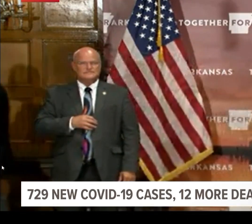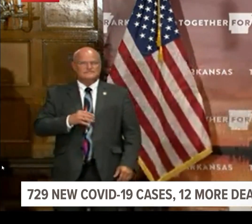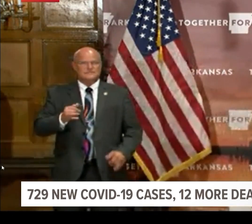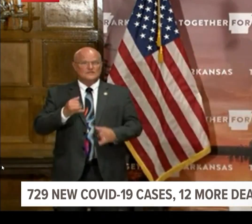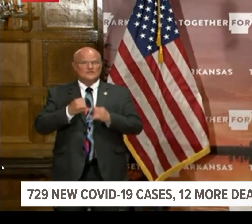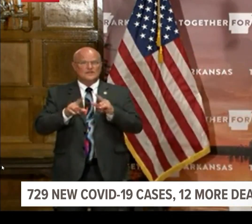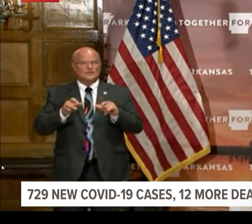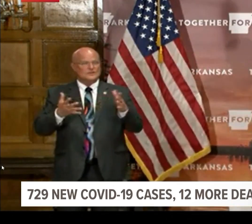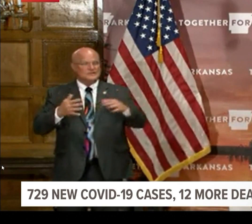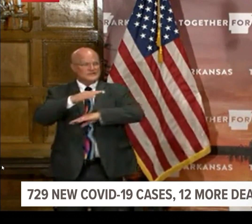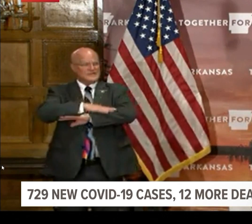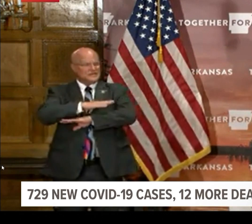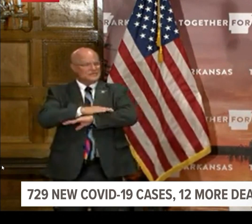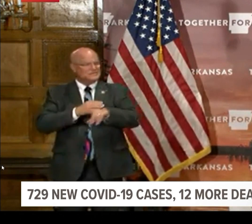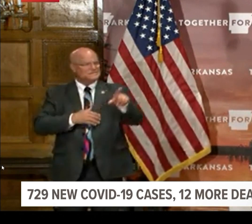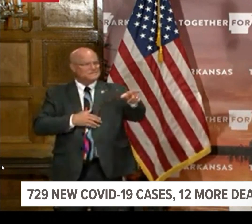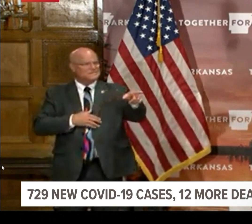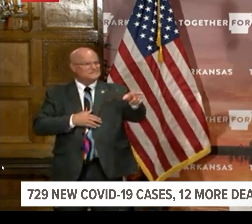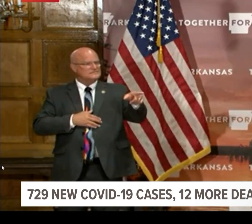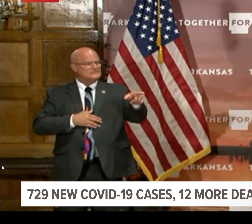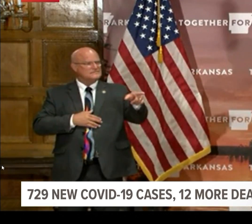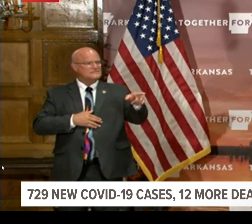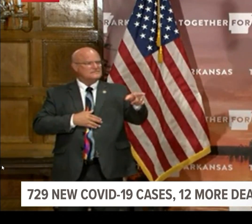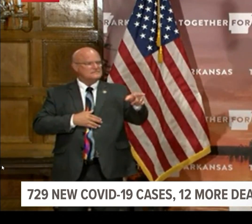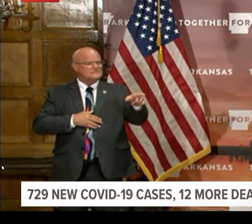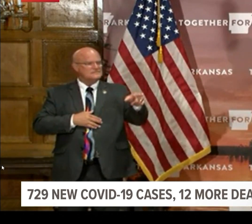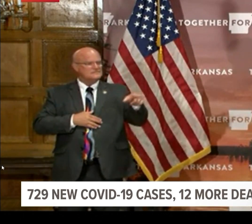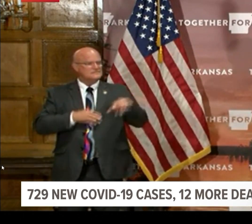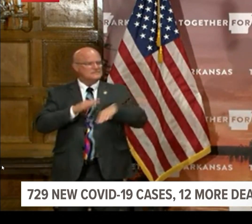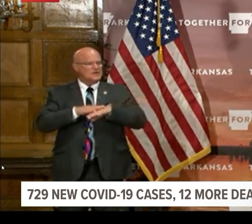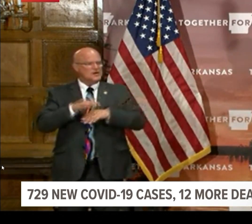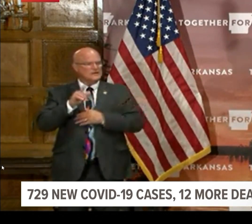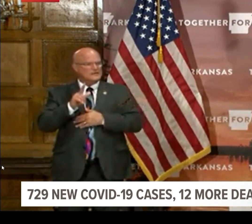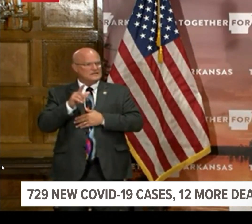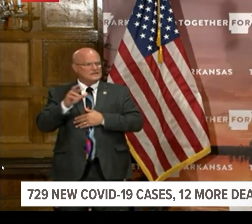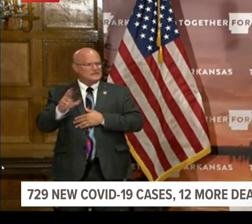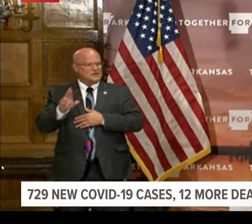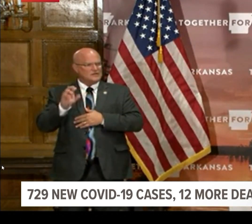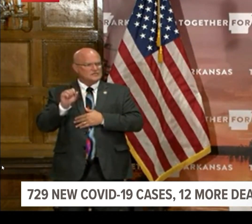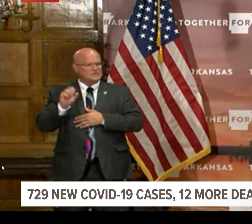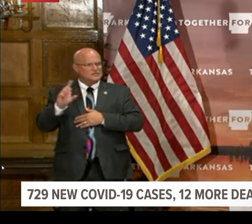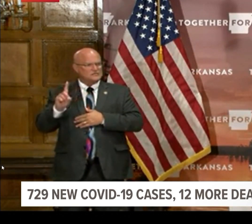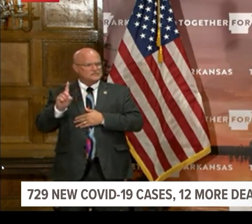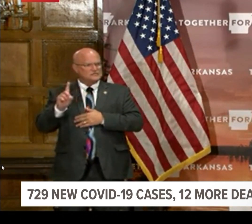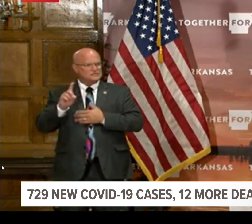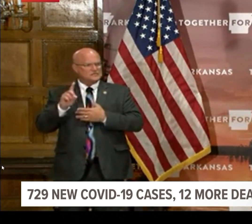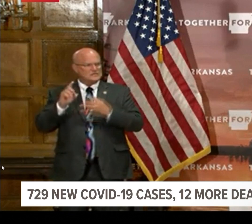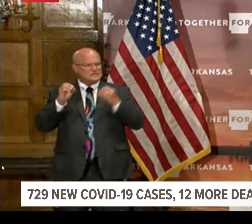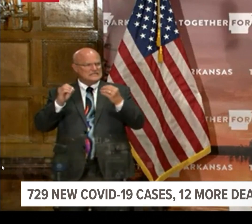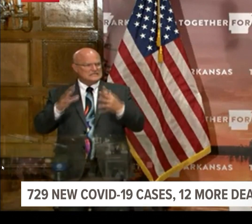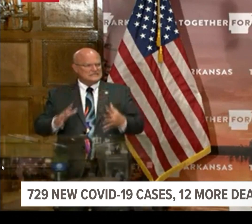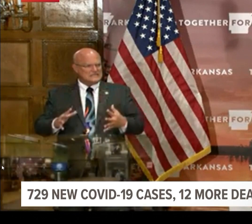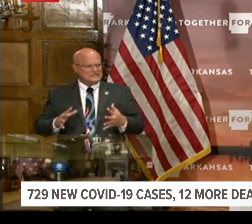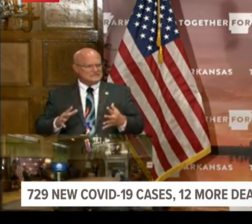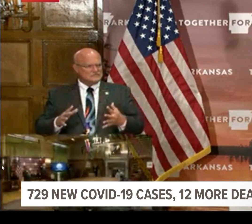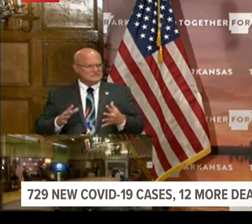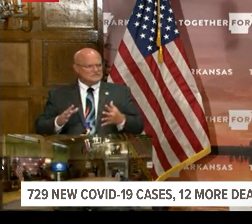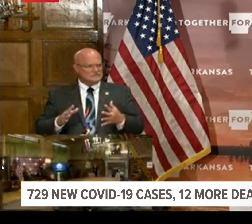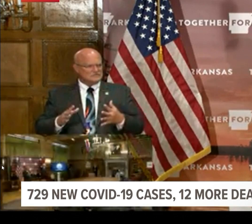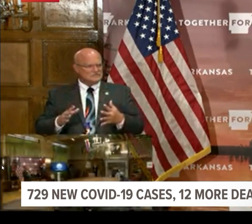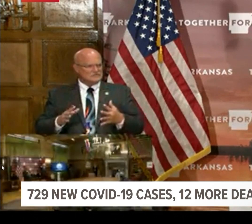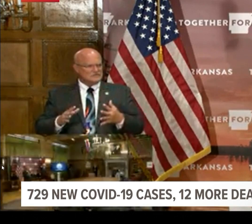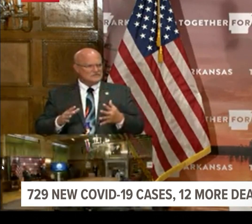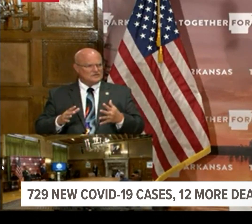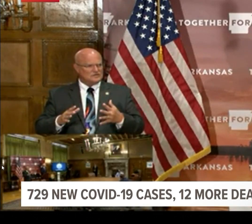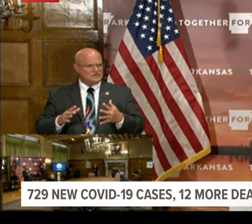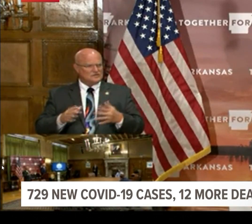Final question right here at the table. On the Little Rock School District Teachers Union, with them saying